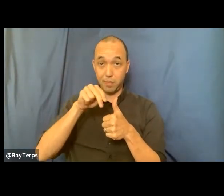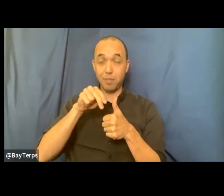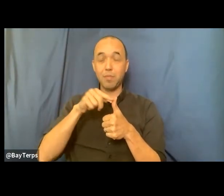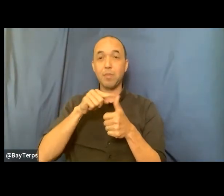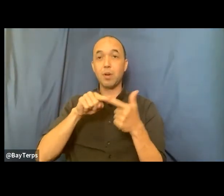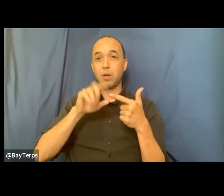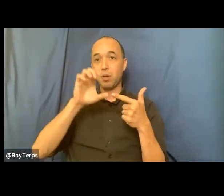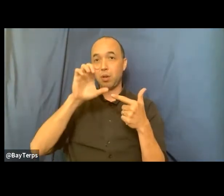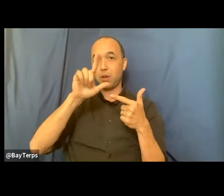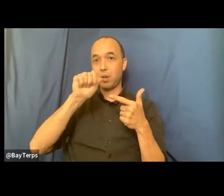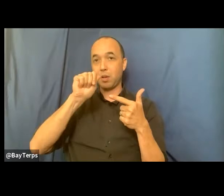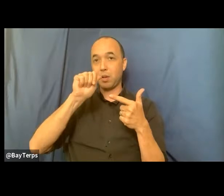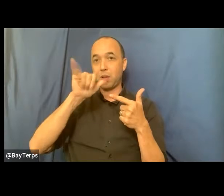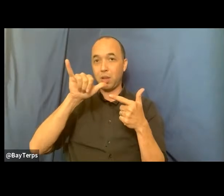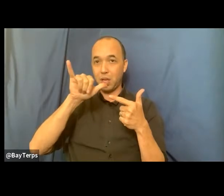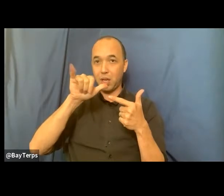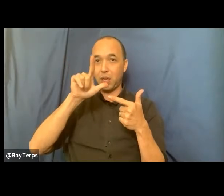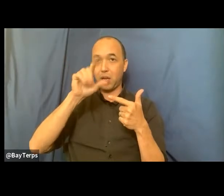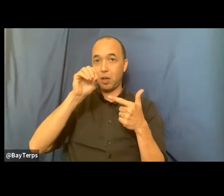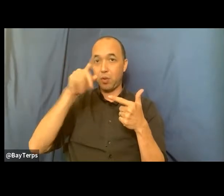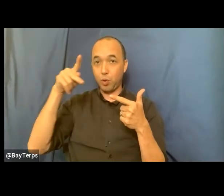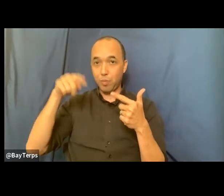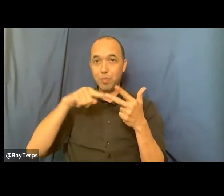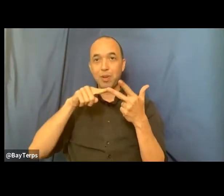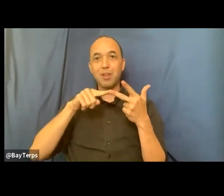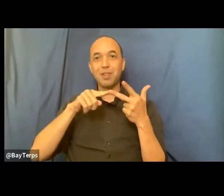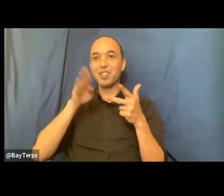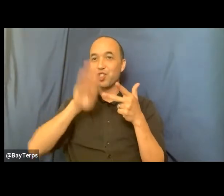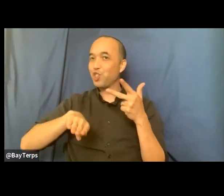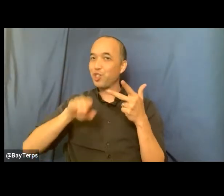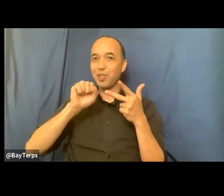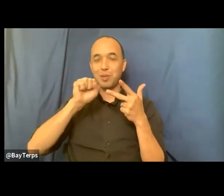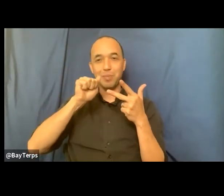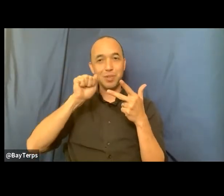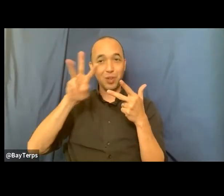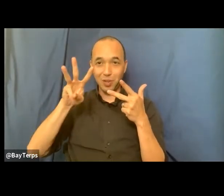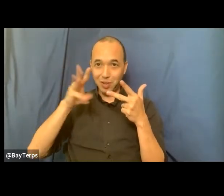some cheapo carving saws, and